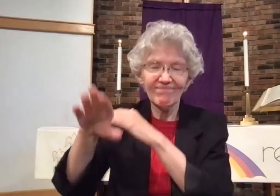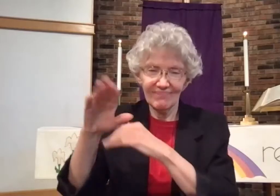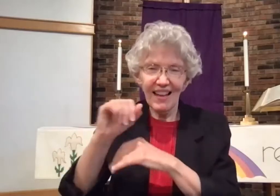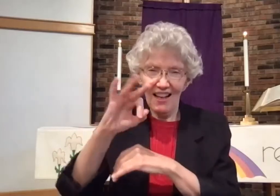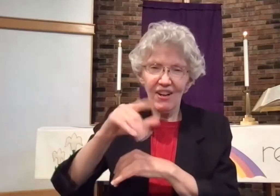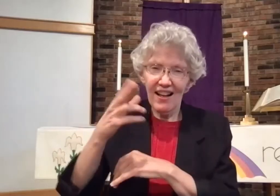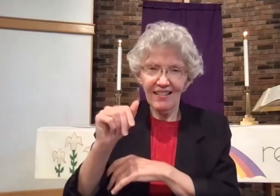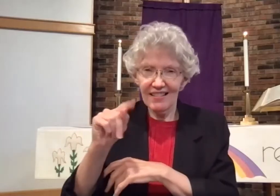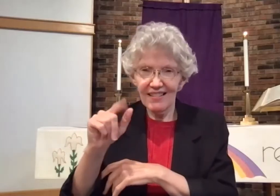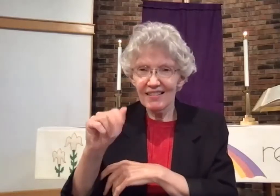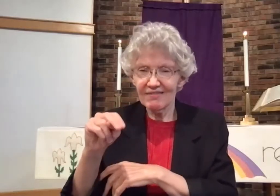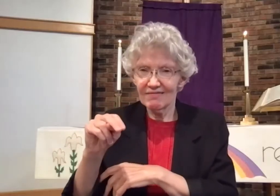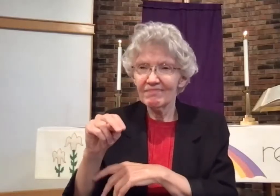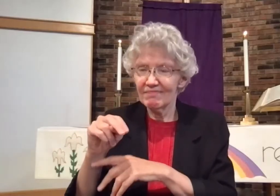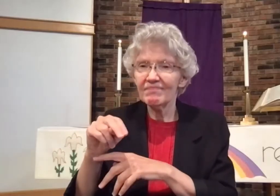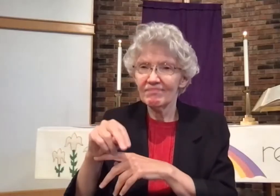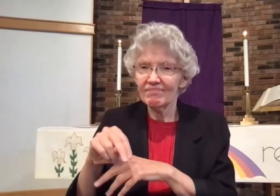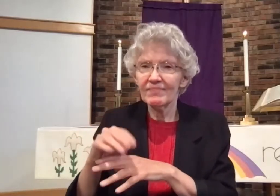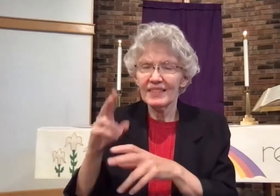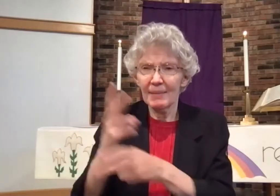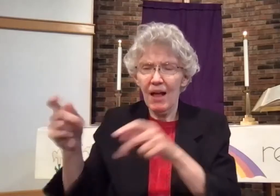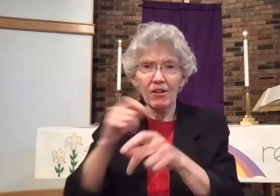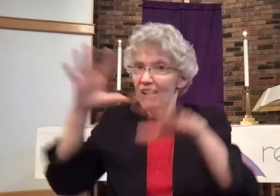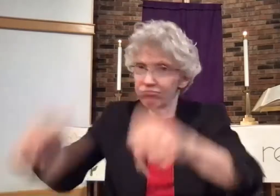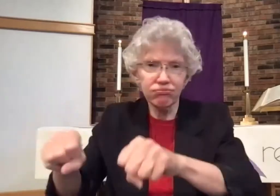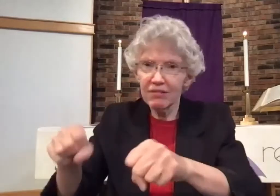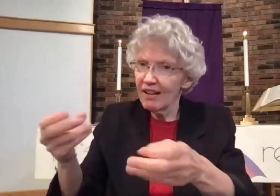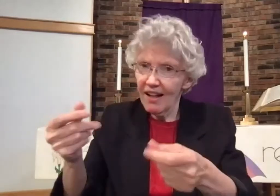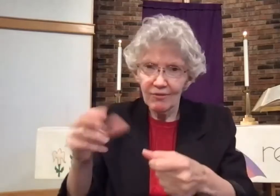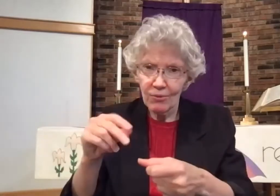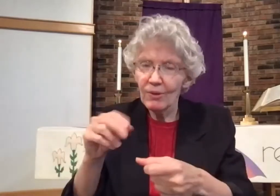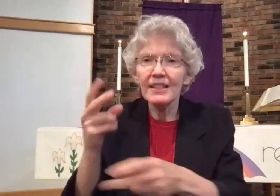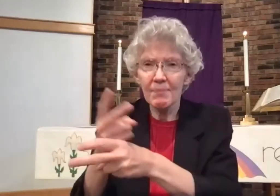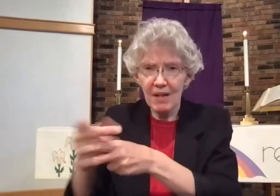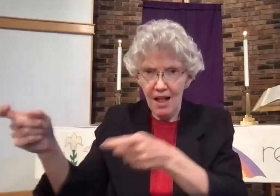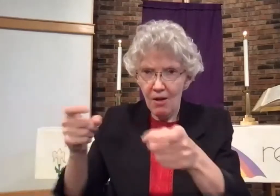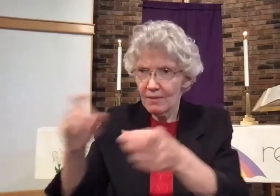is that since American troops have been in the country for about 20 years,